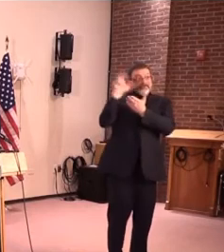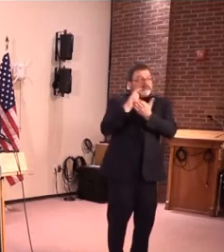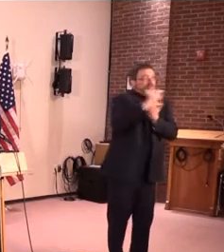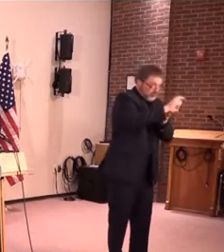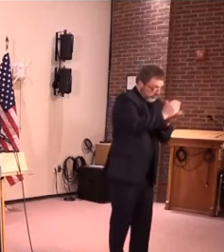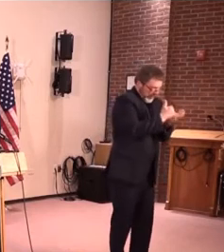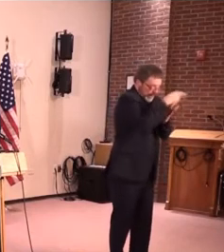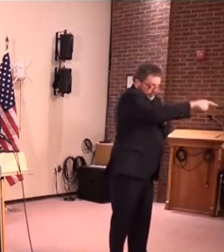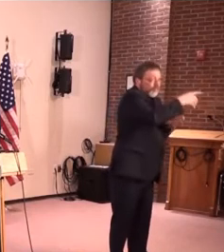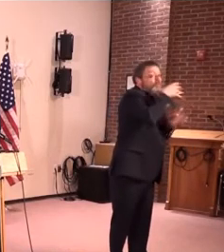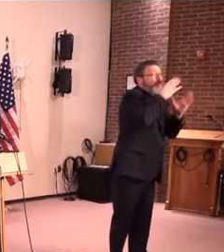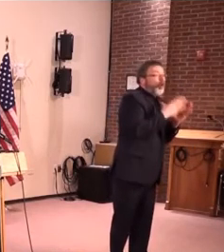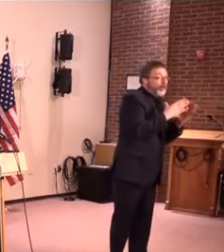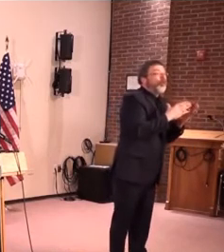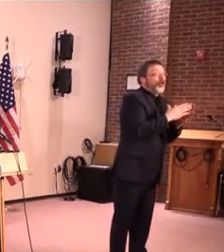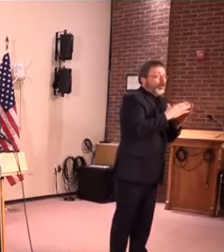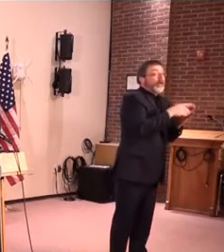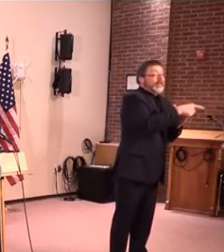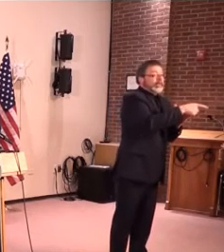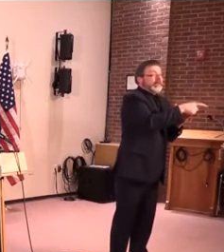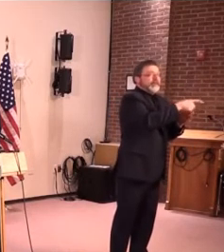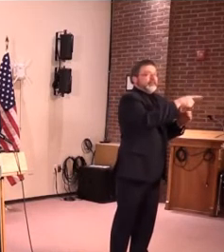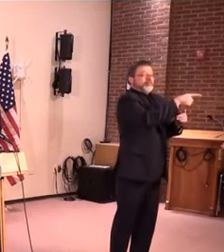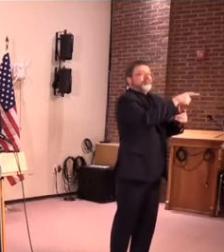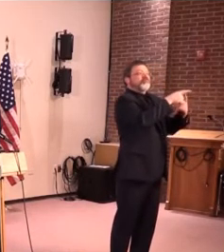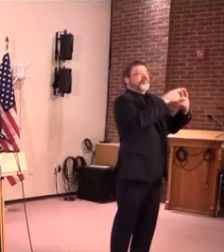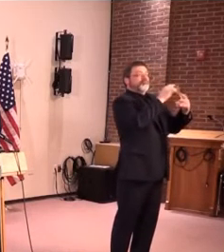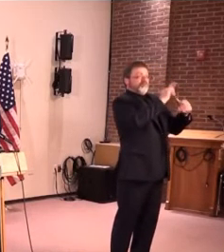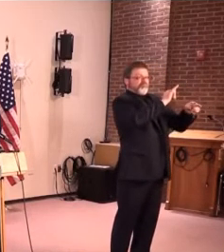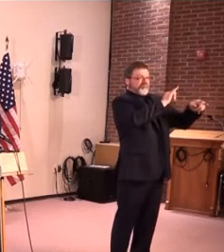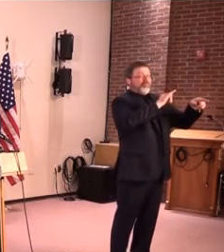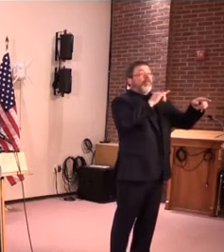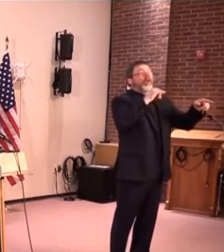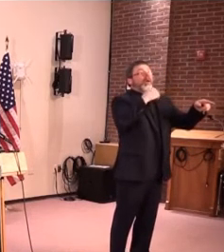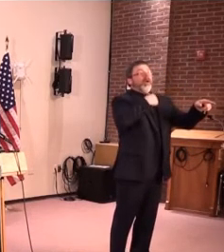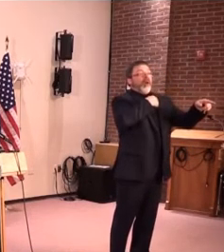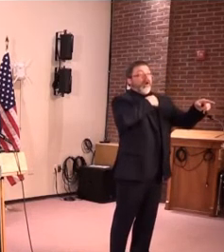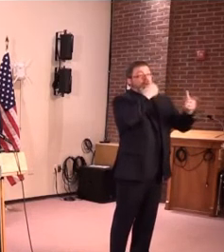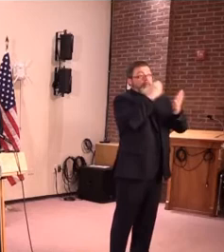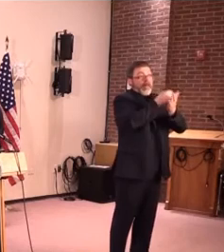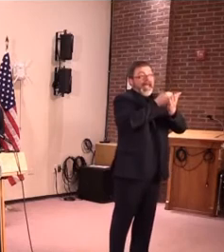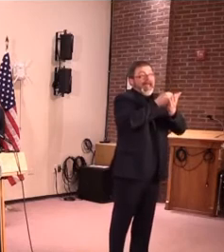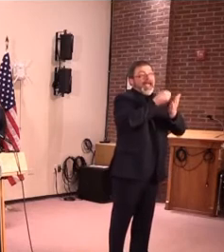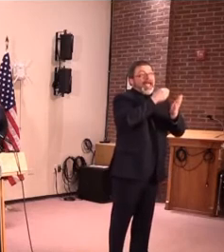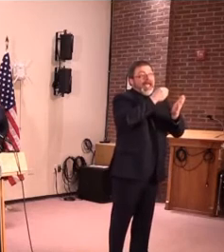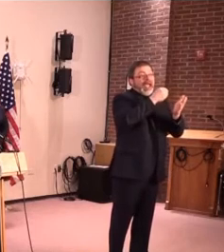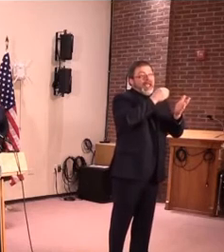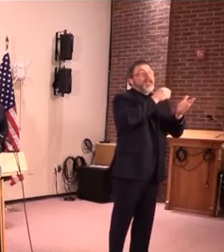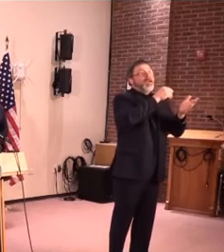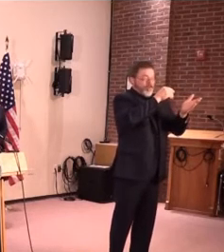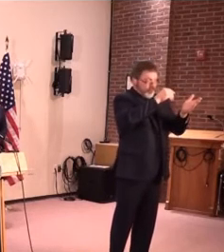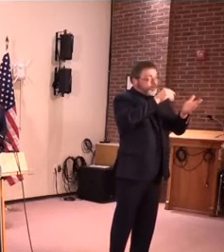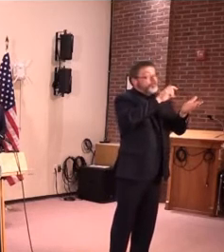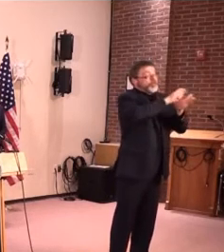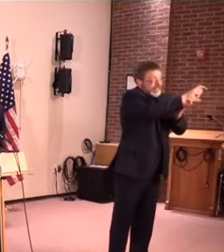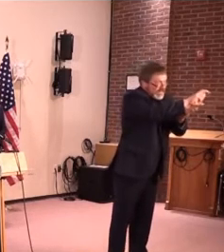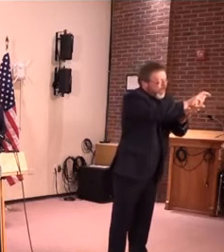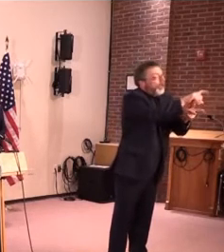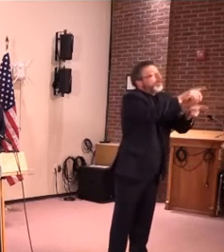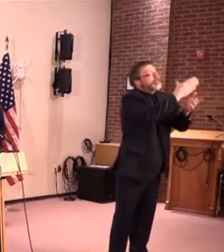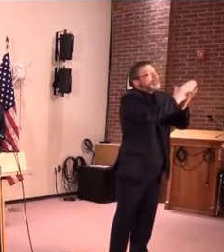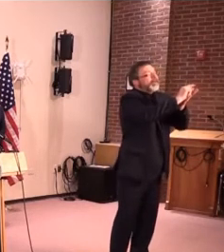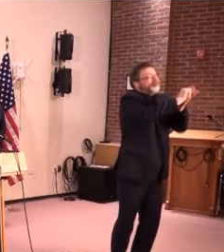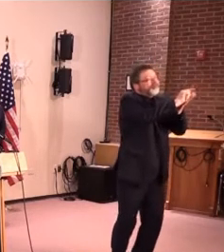could receive payments. The total package is $50 million. $40 million would